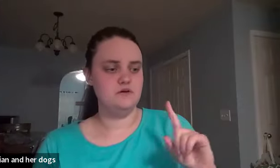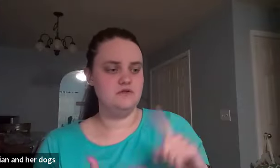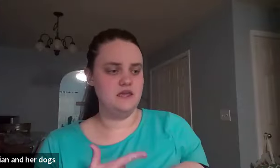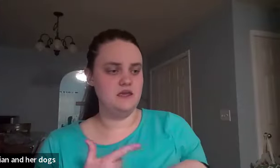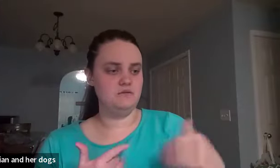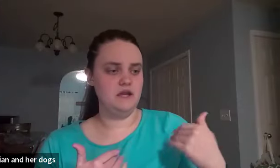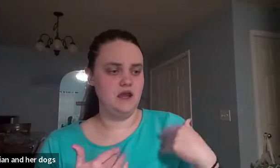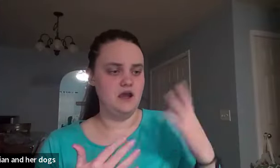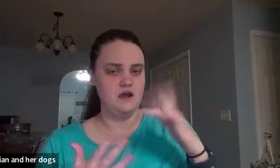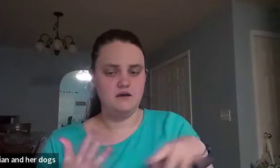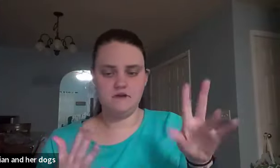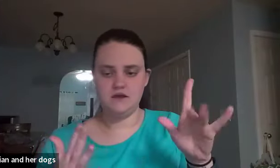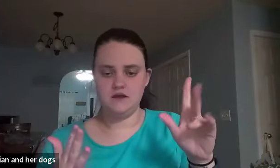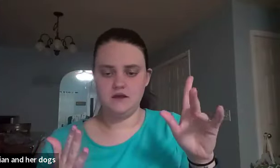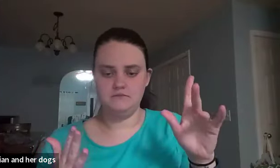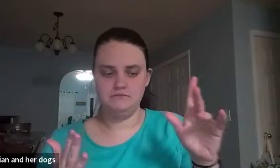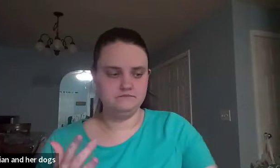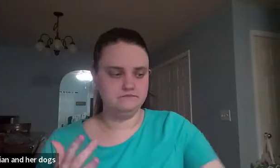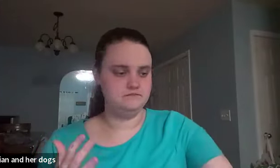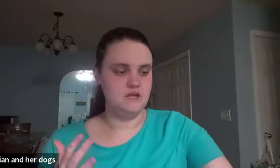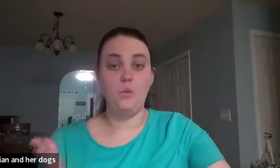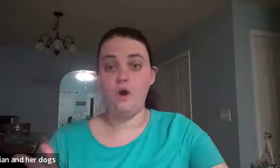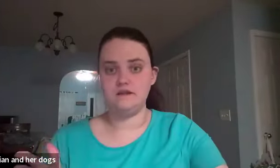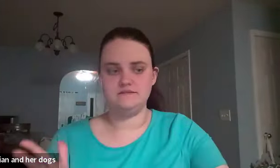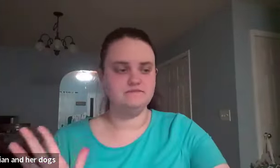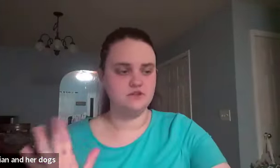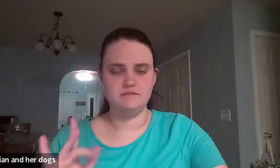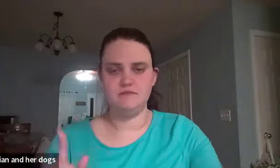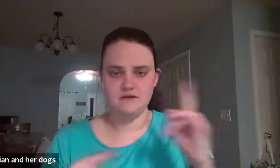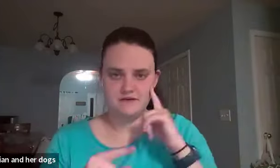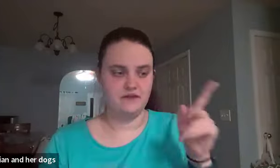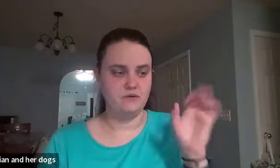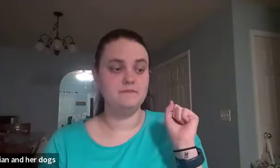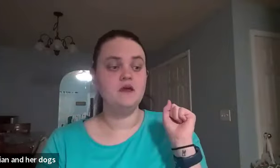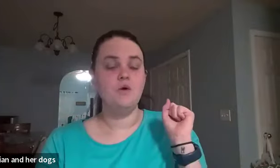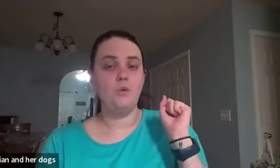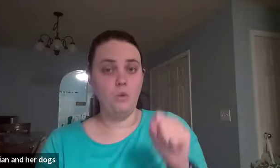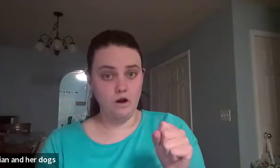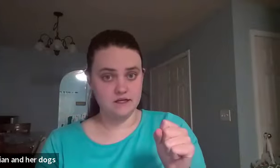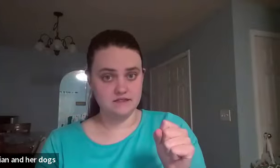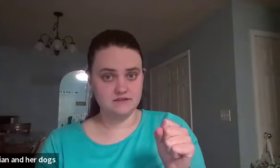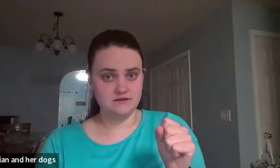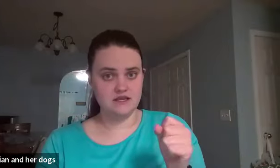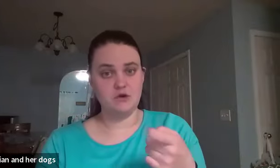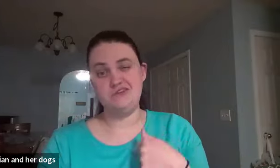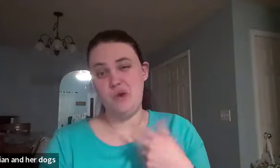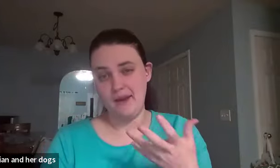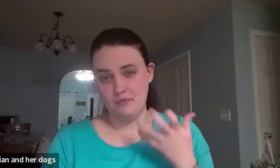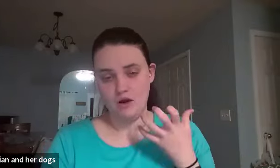So then we have want. Sorry, I had to think for a minute. Want. Okay, so I